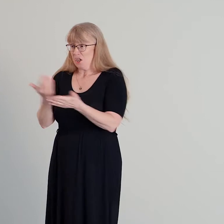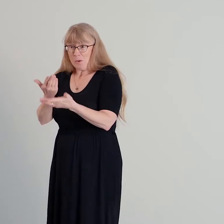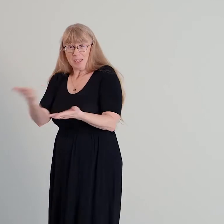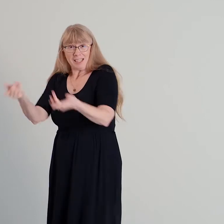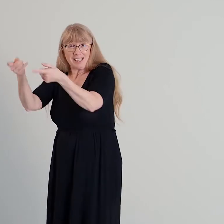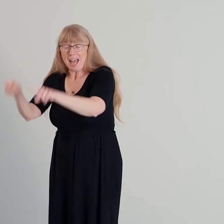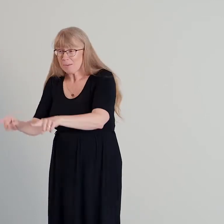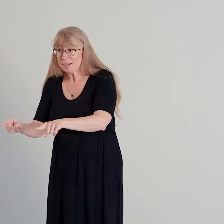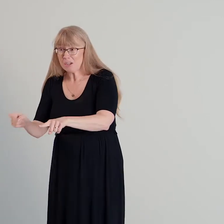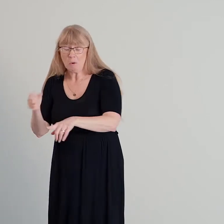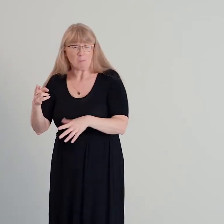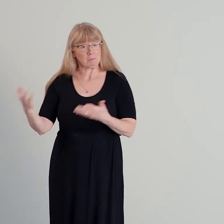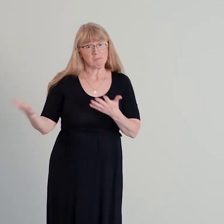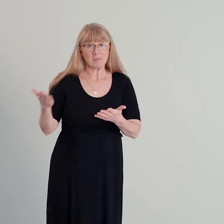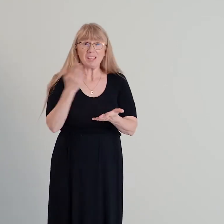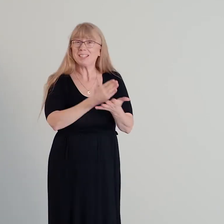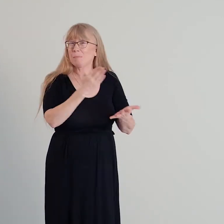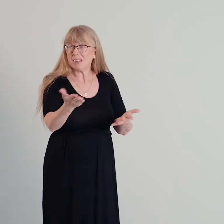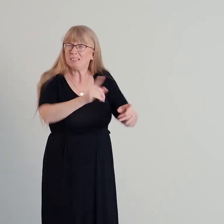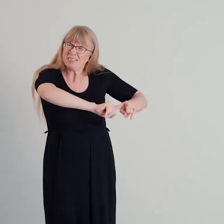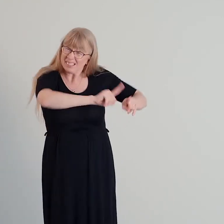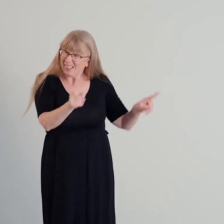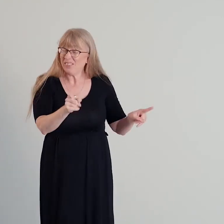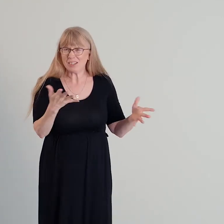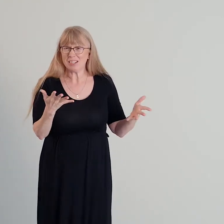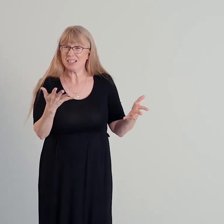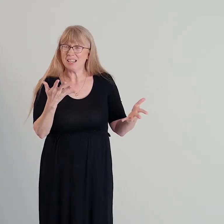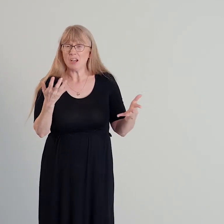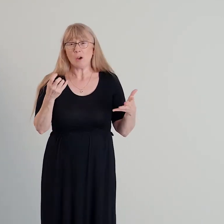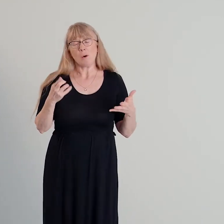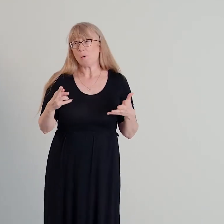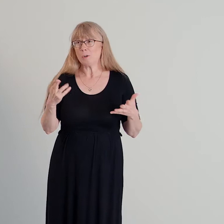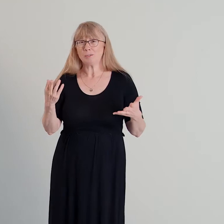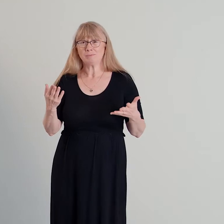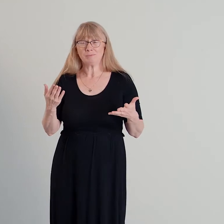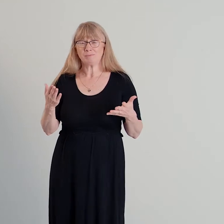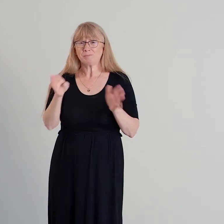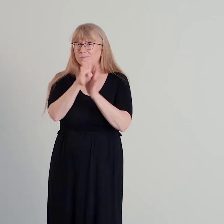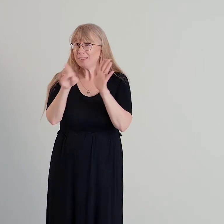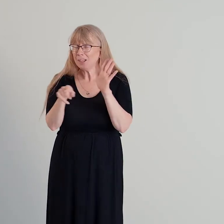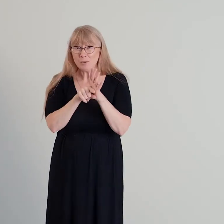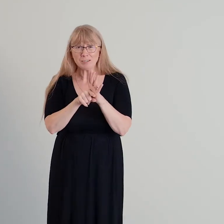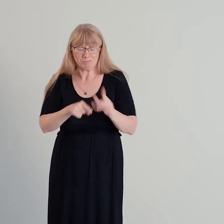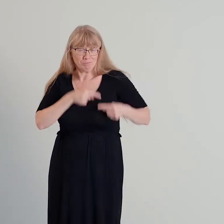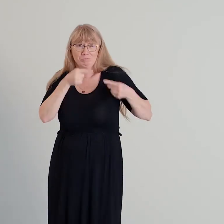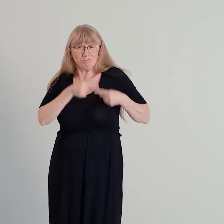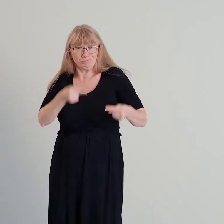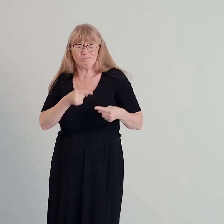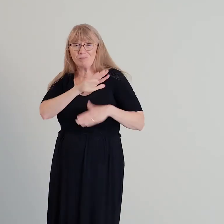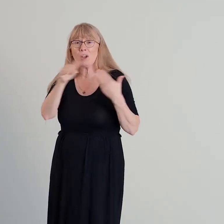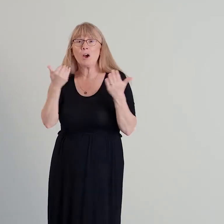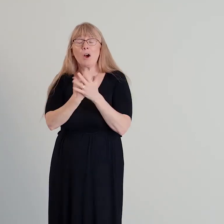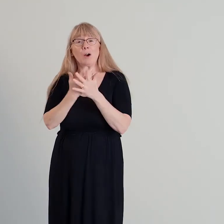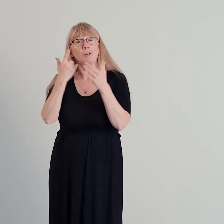to be happening or something different or coming out of our backgrounds and our struggles. All of us are